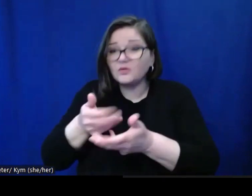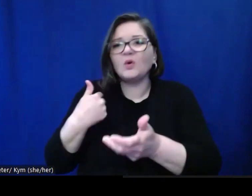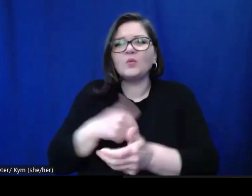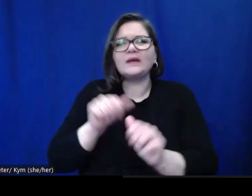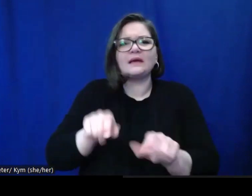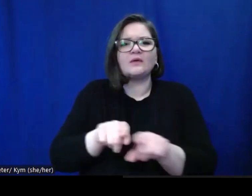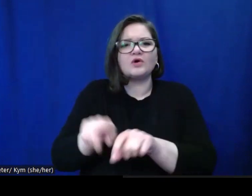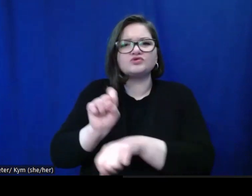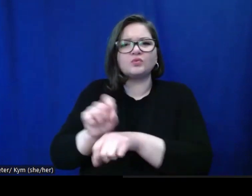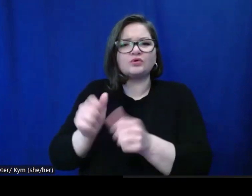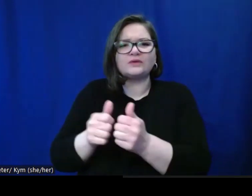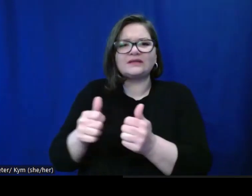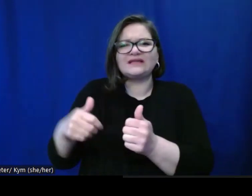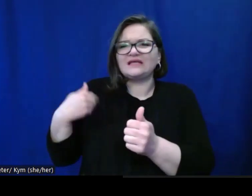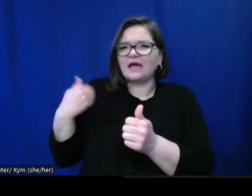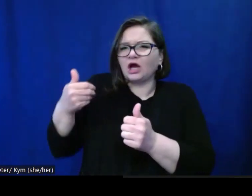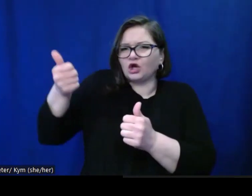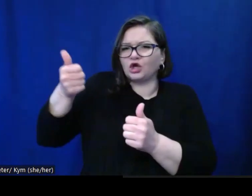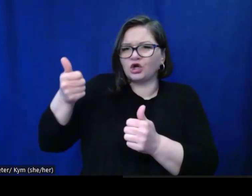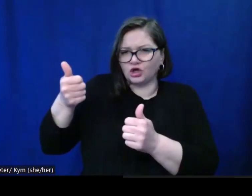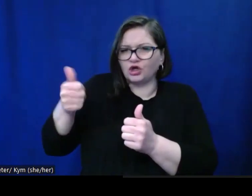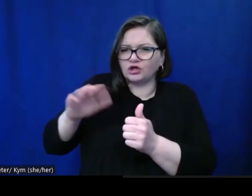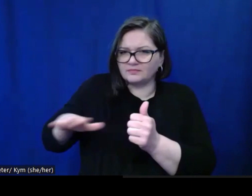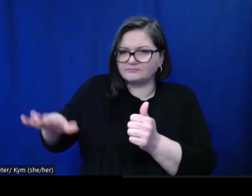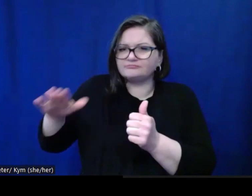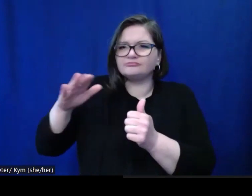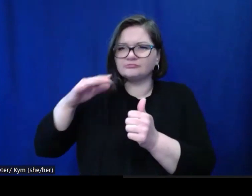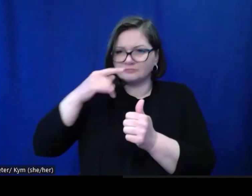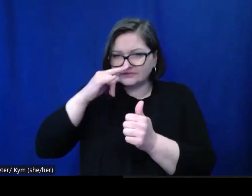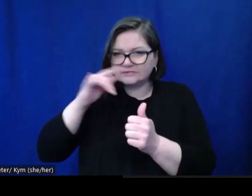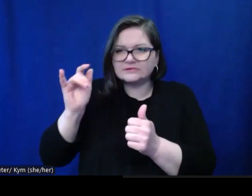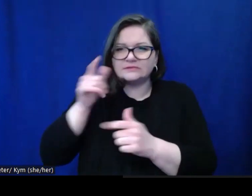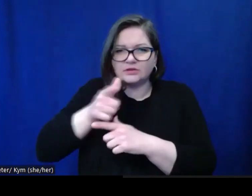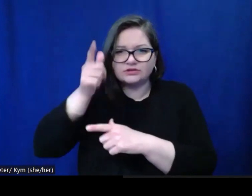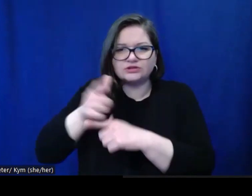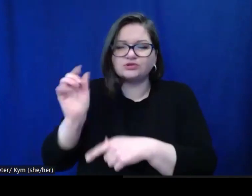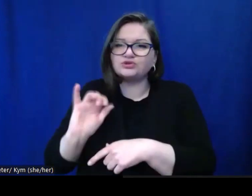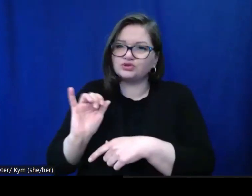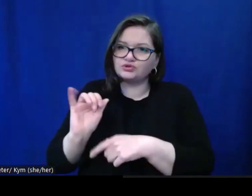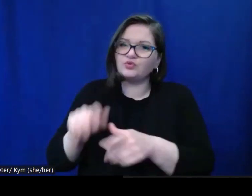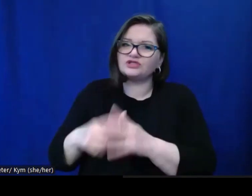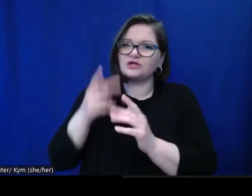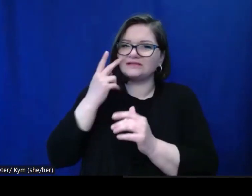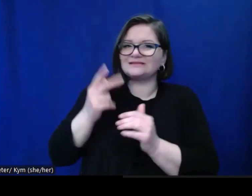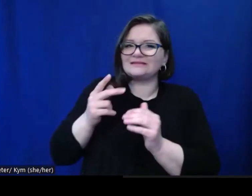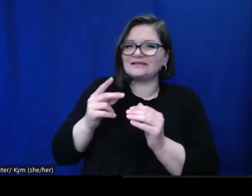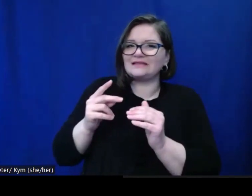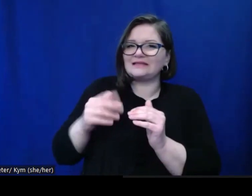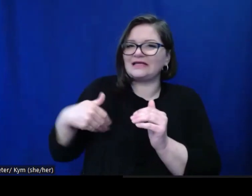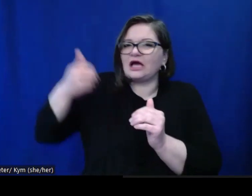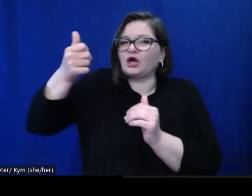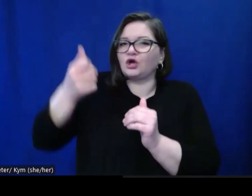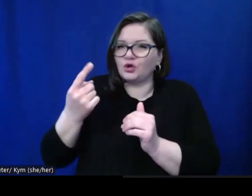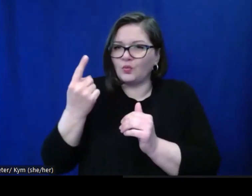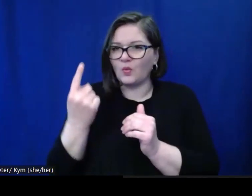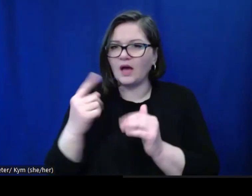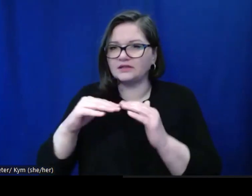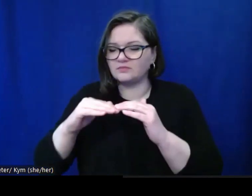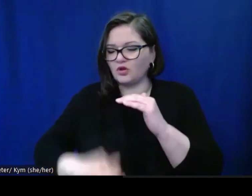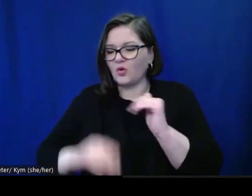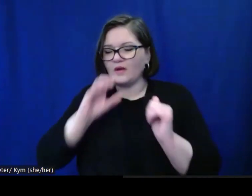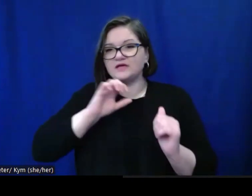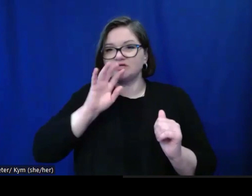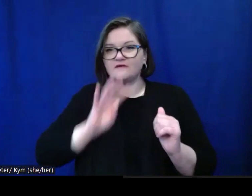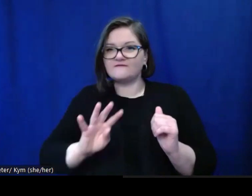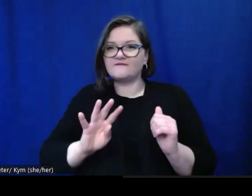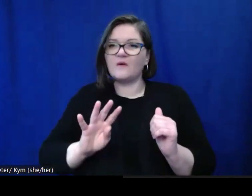with the younger siblings that are coming in as so I start to see the little ones, even younger than 4, sometimes